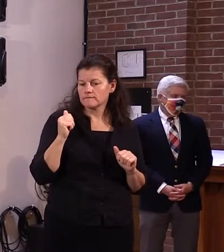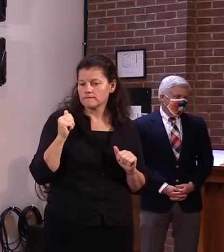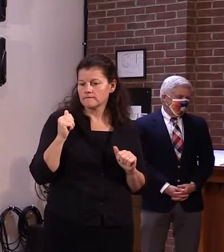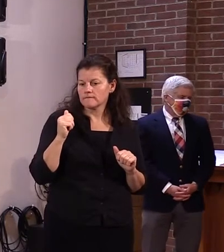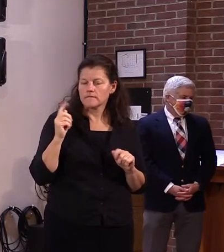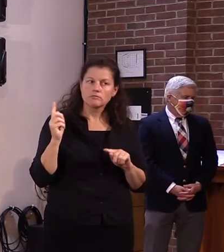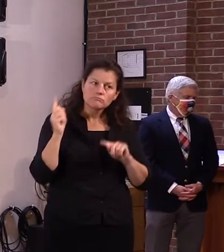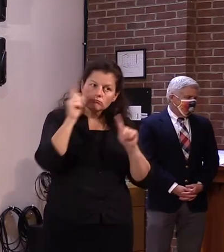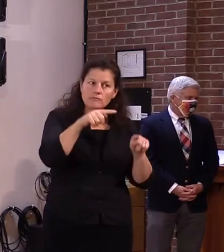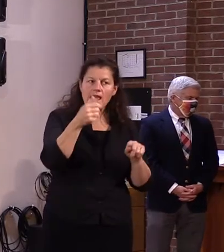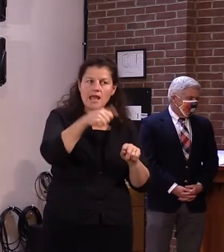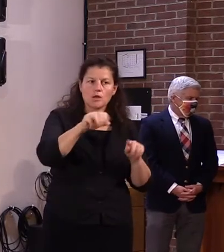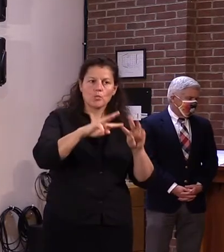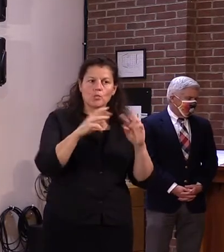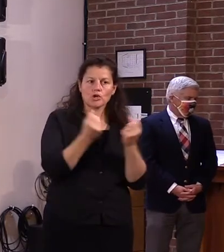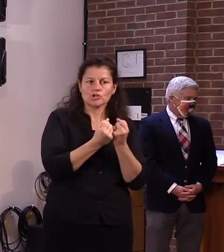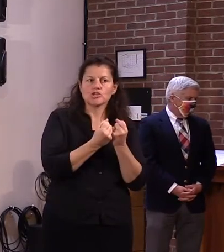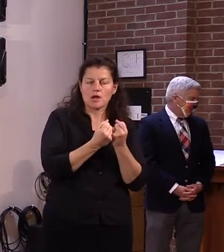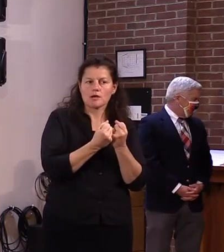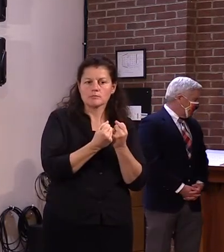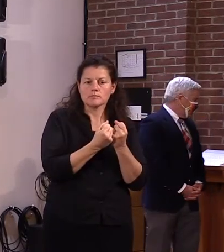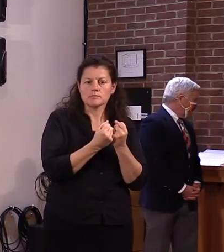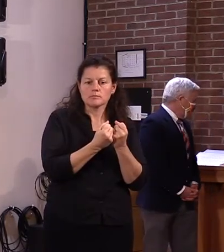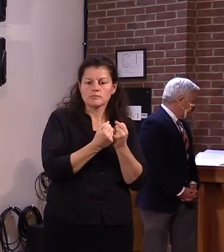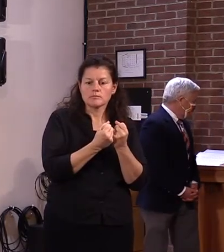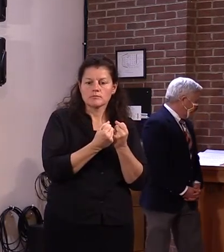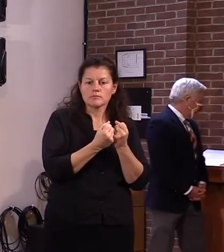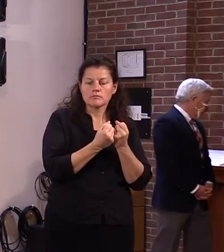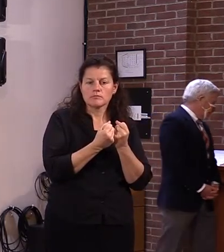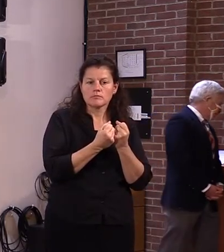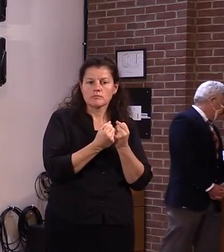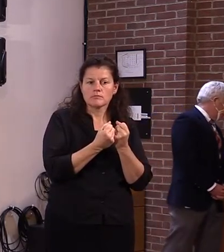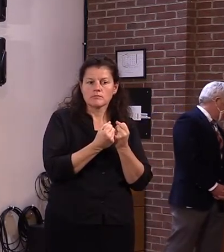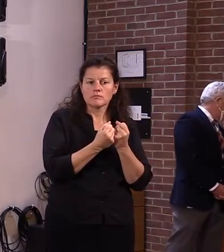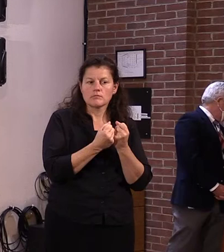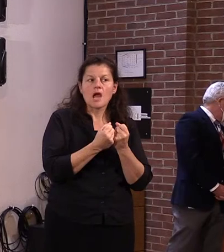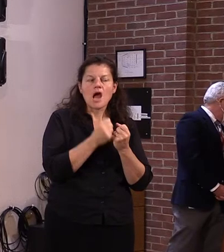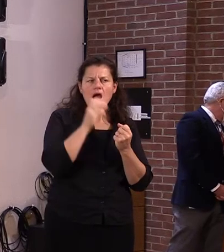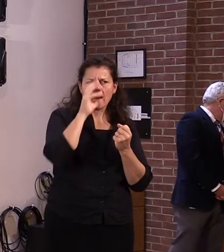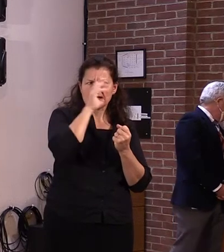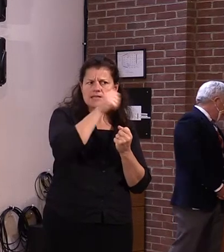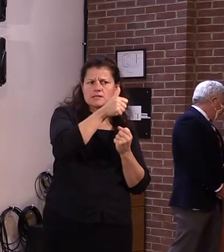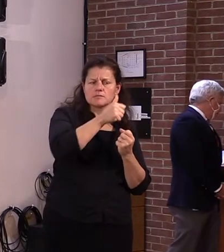if you had attended their workshops, because I guess they had run some